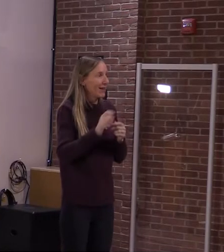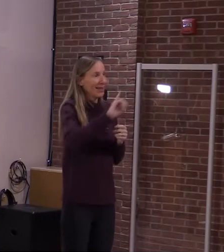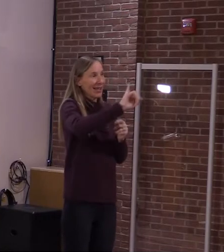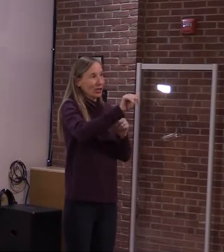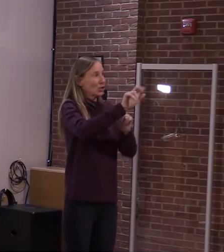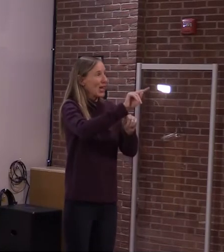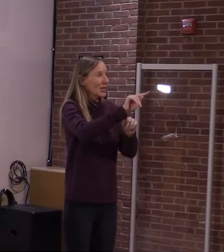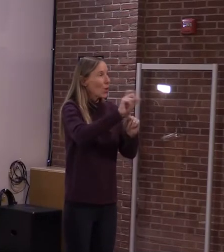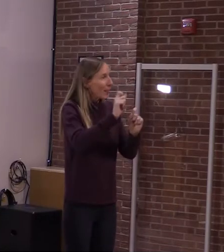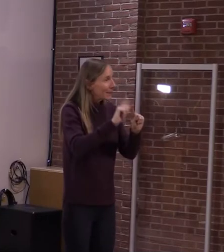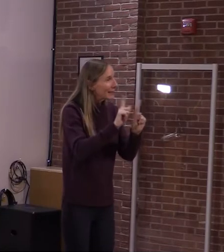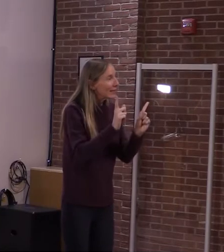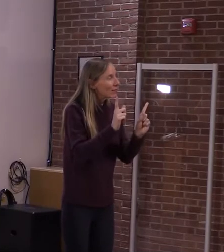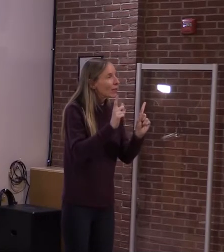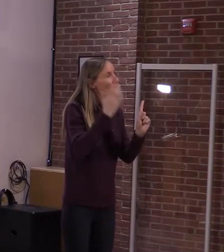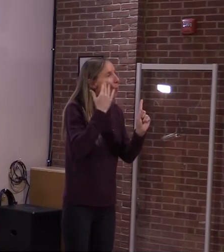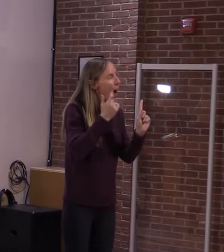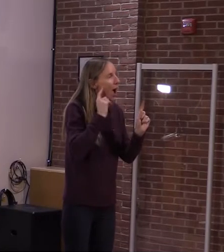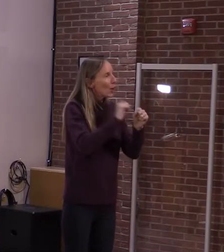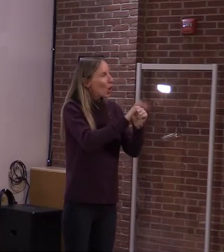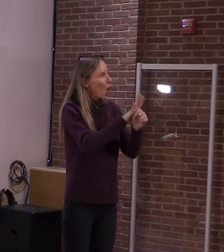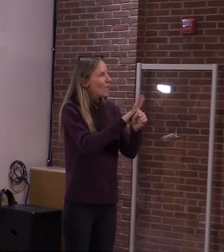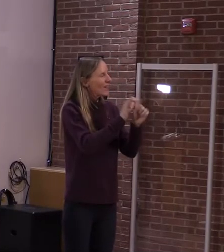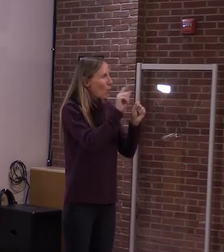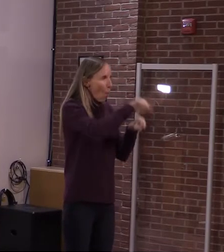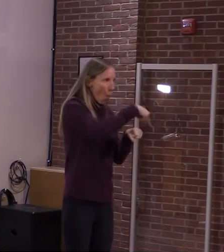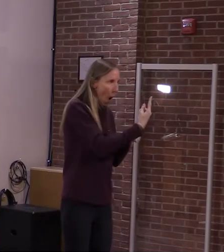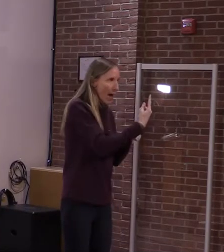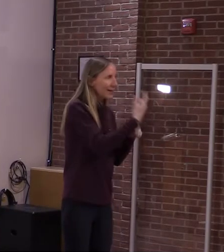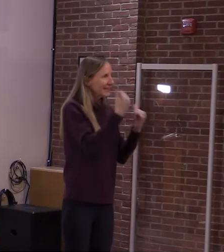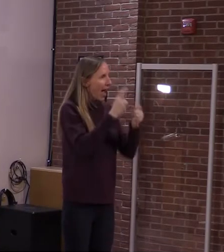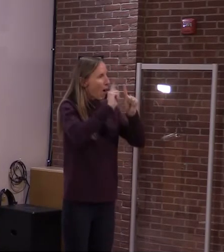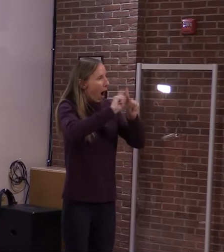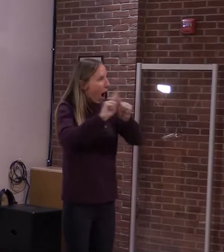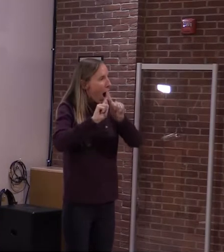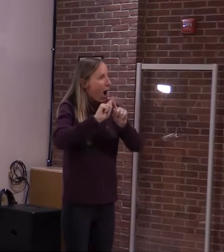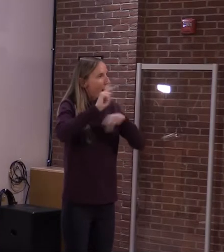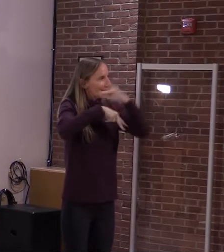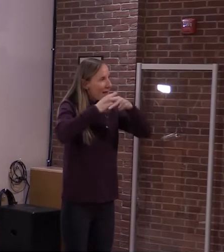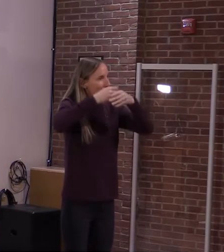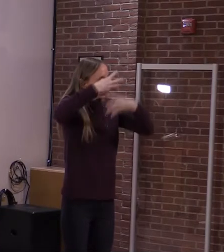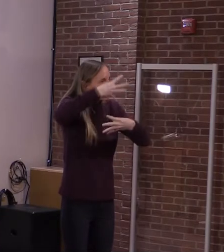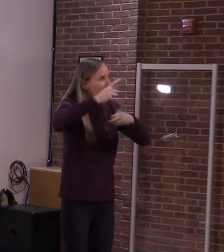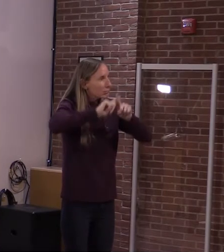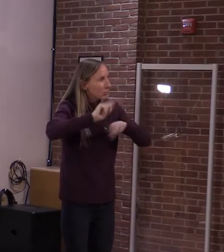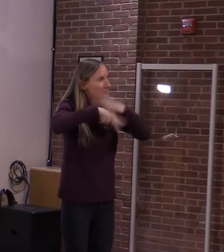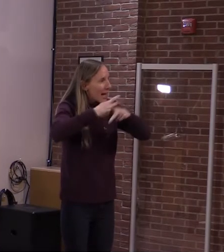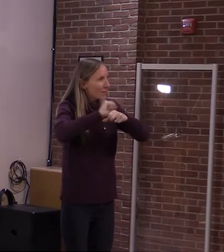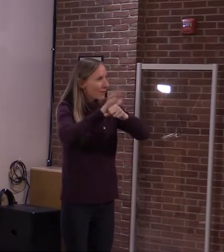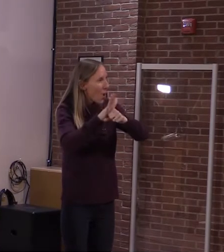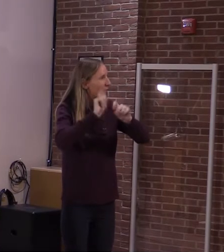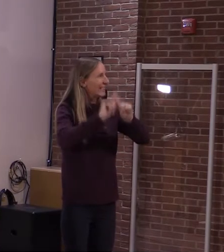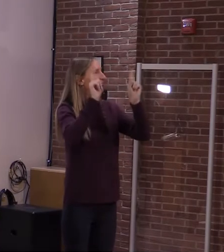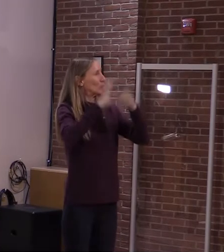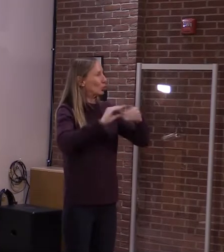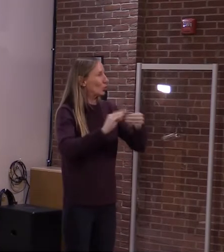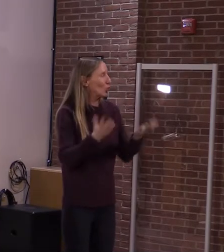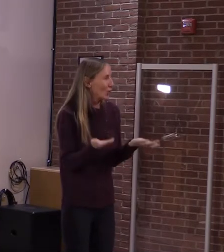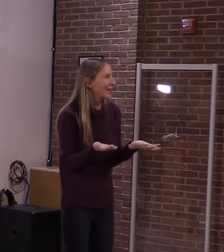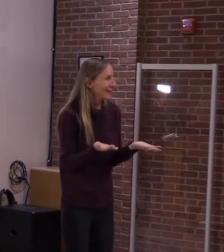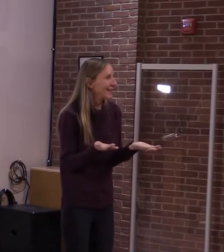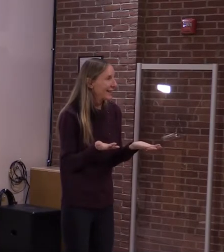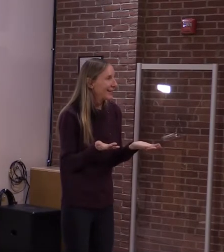the variants that we're seeing today. So I know the schools, the districts, the superintendents, and all